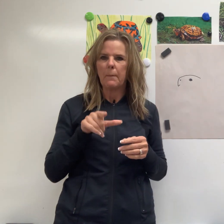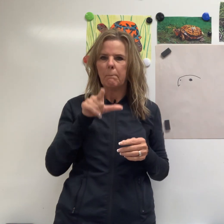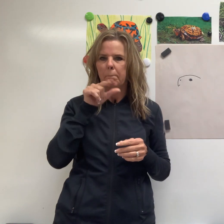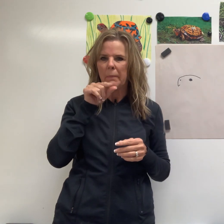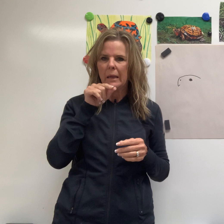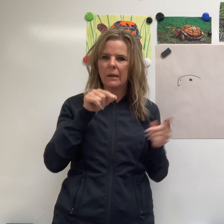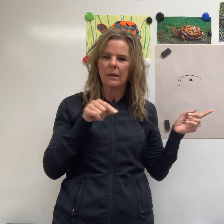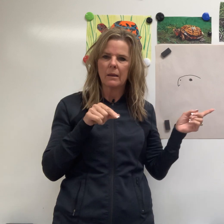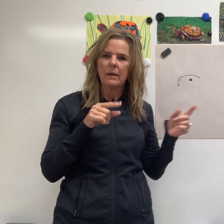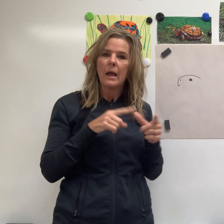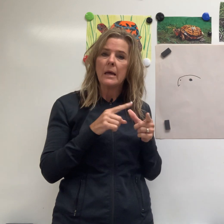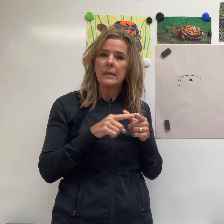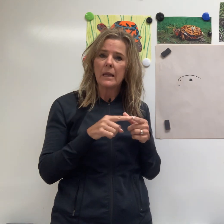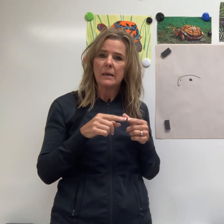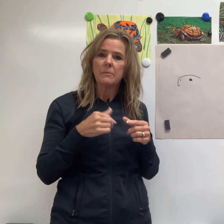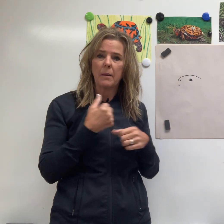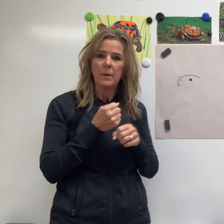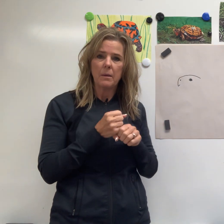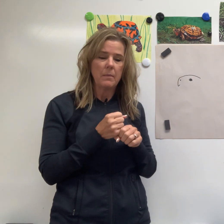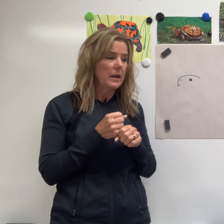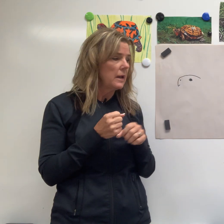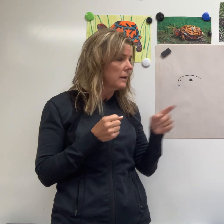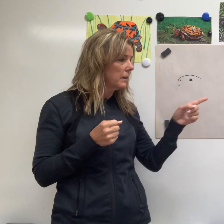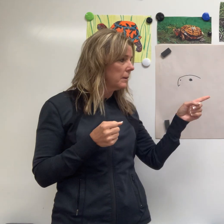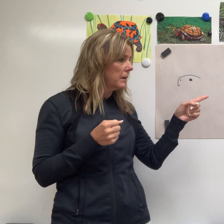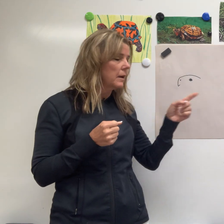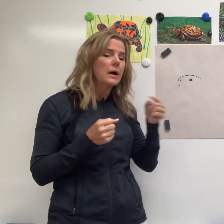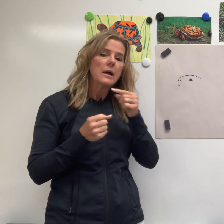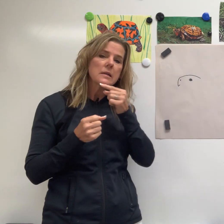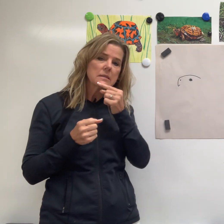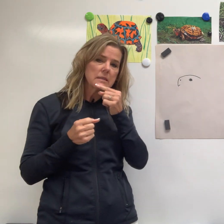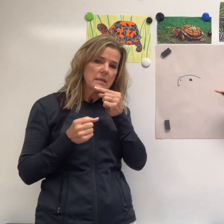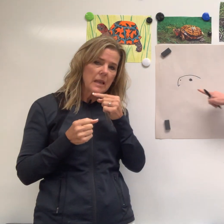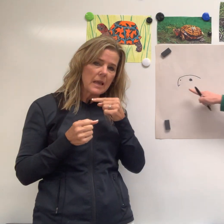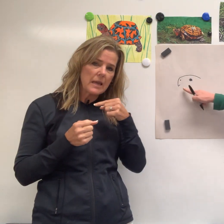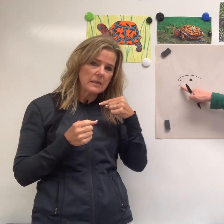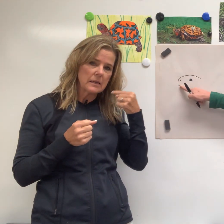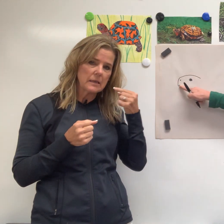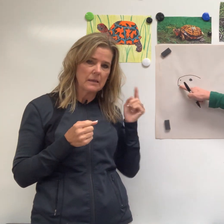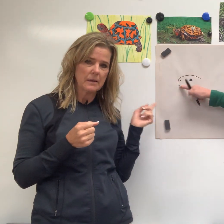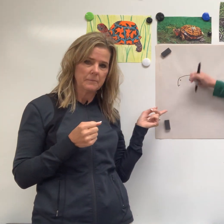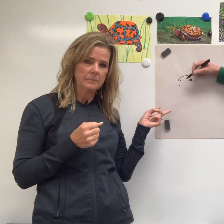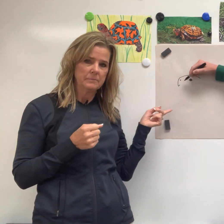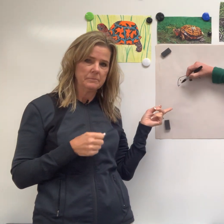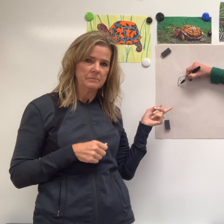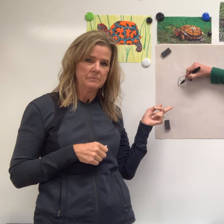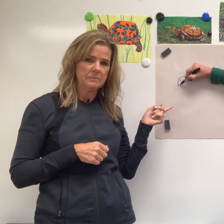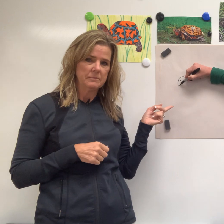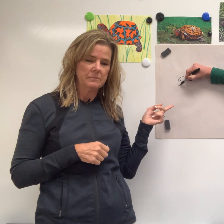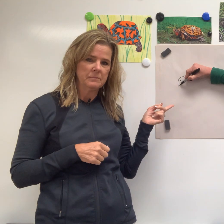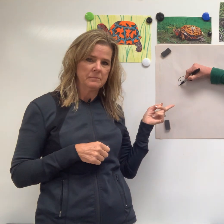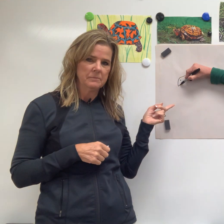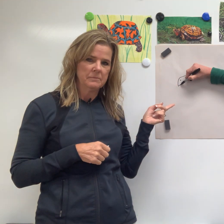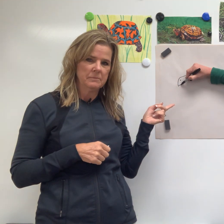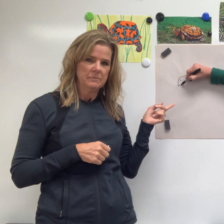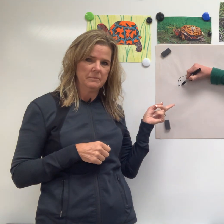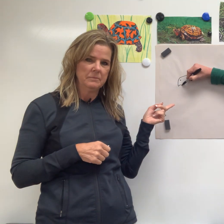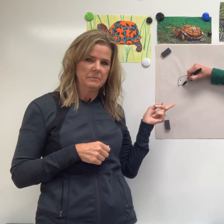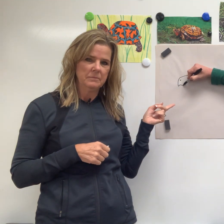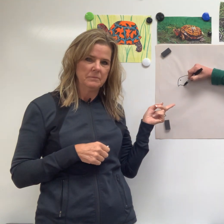then I'm going to make a slanted line that comes down below his eye. So watch, at the end of that beak, I'm